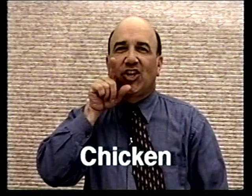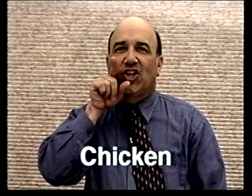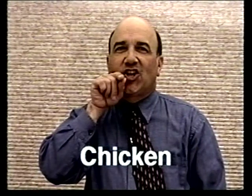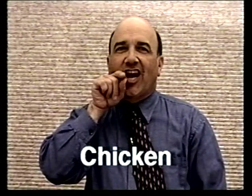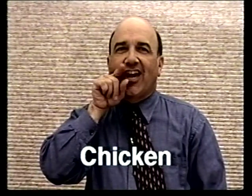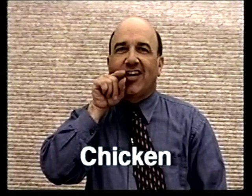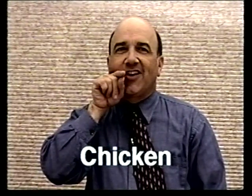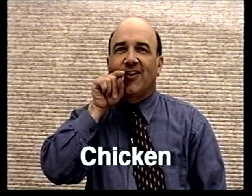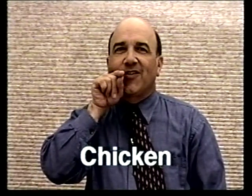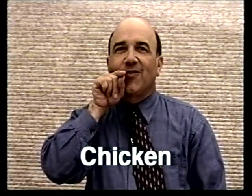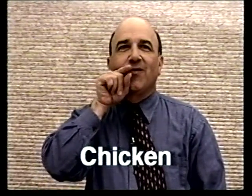Chicken,